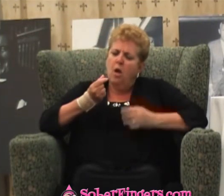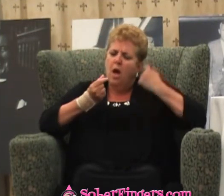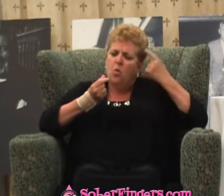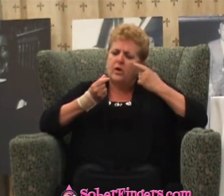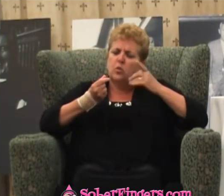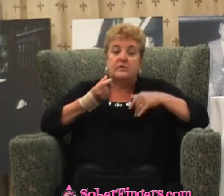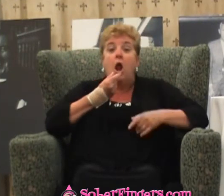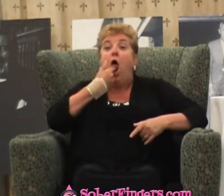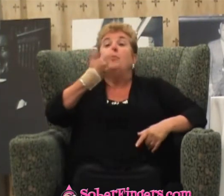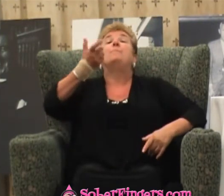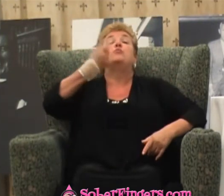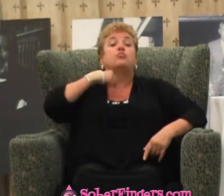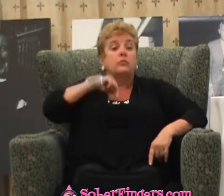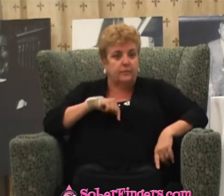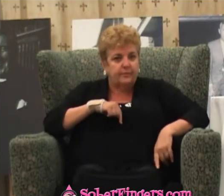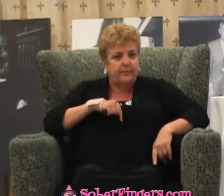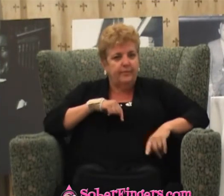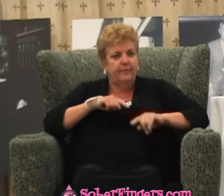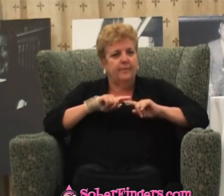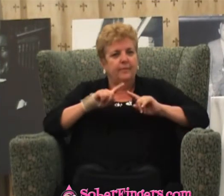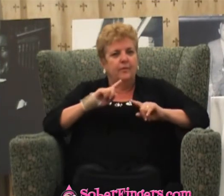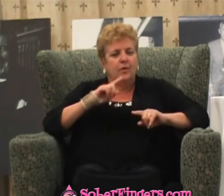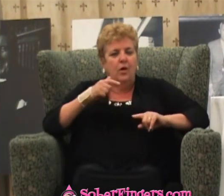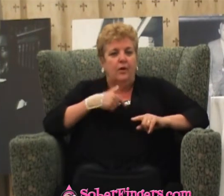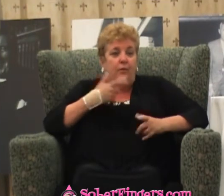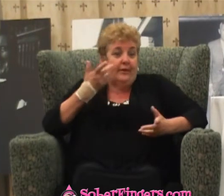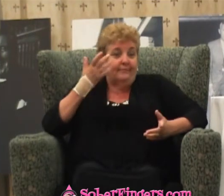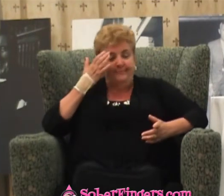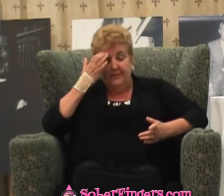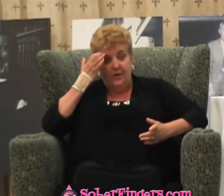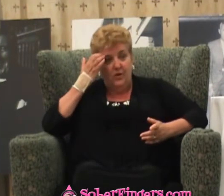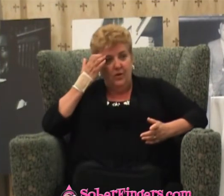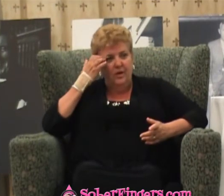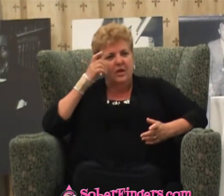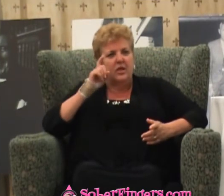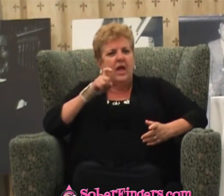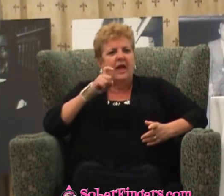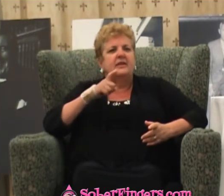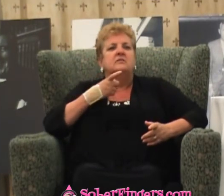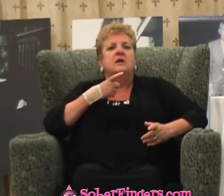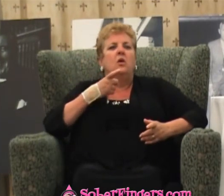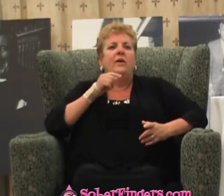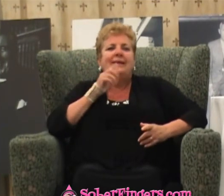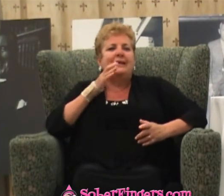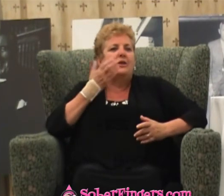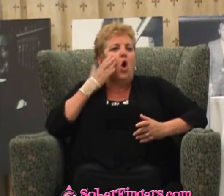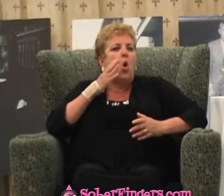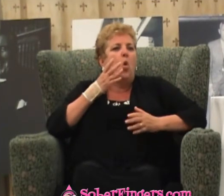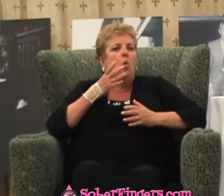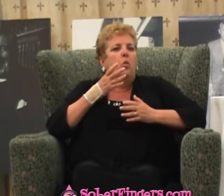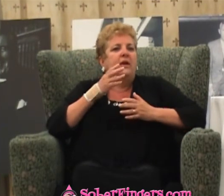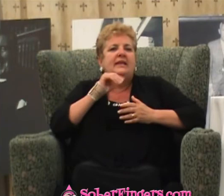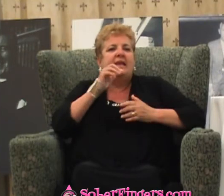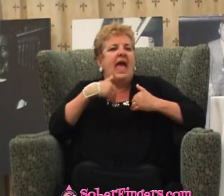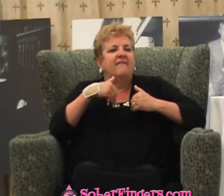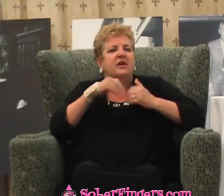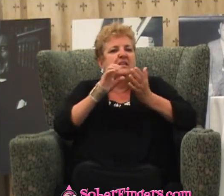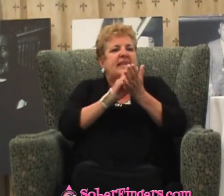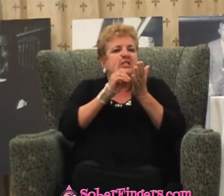Because we didn't have a PDR. You pretty much had to swallow test everything. And, it's a good test. Forget about motor vehicles and